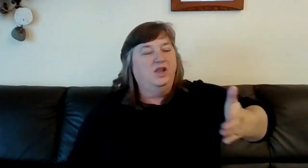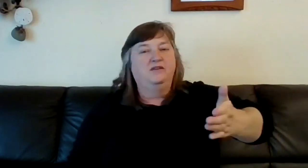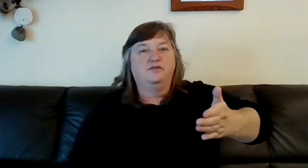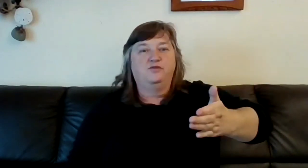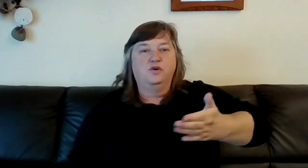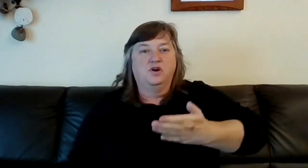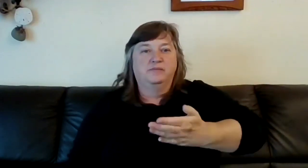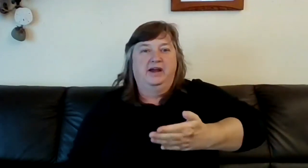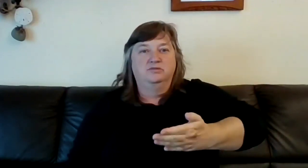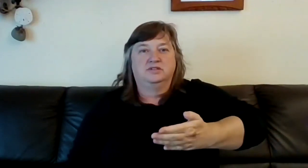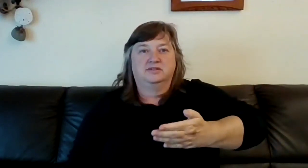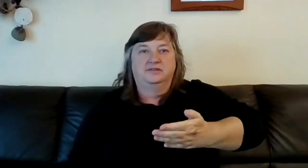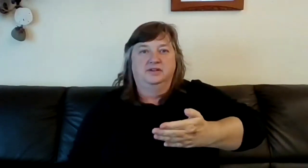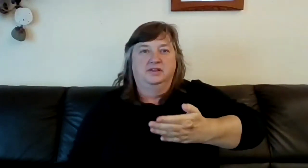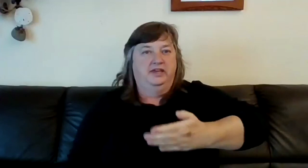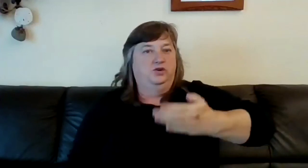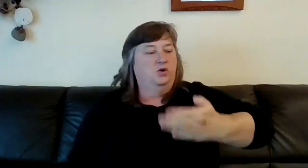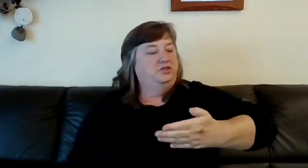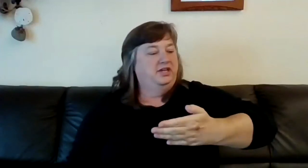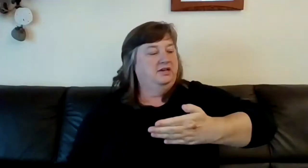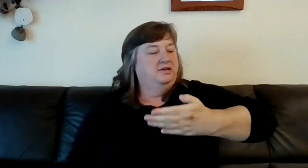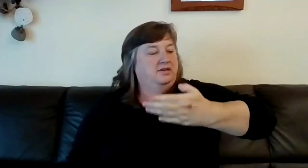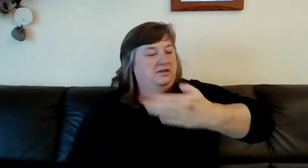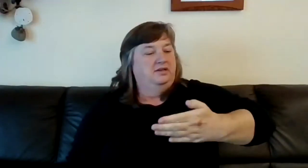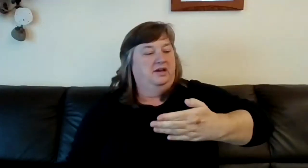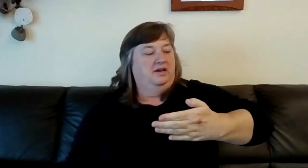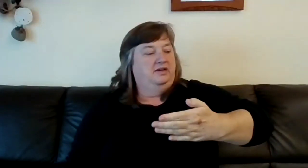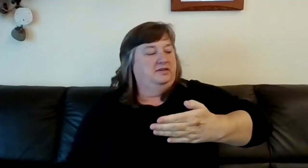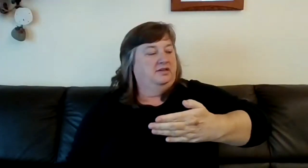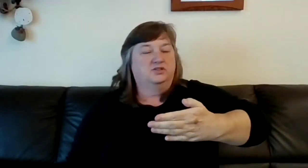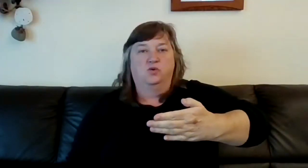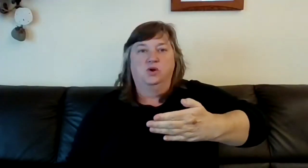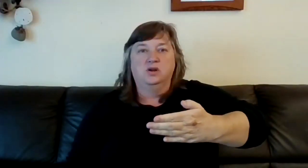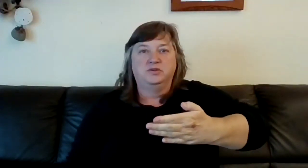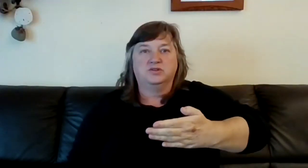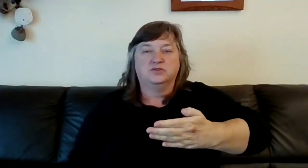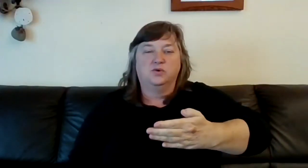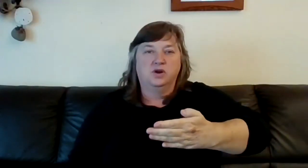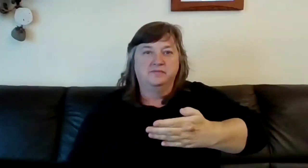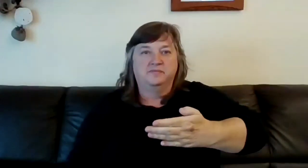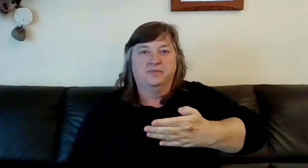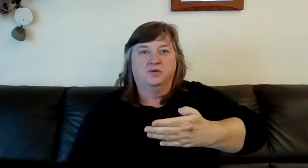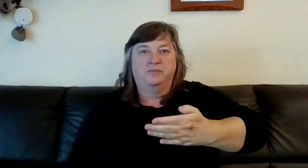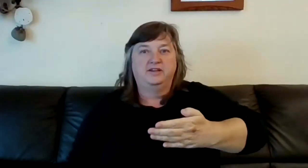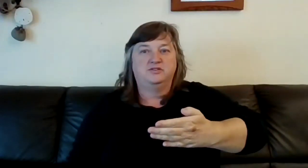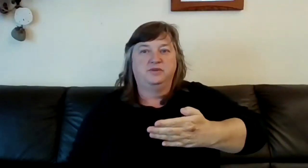Have your forearm out like you're holding a score, a musical score or page of